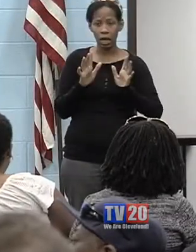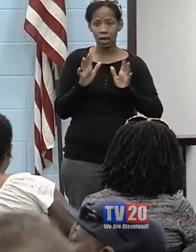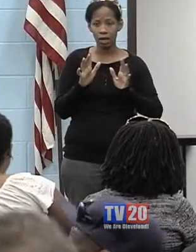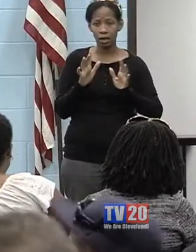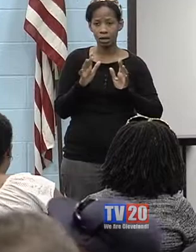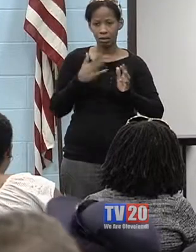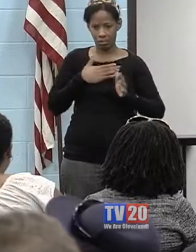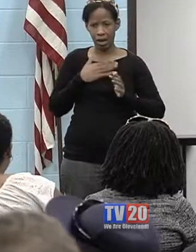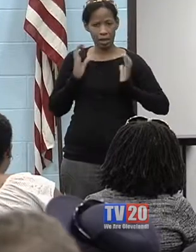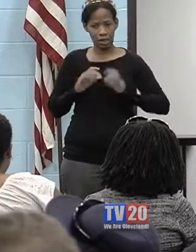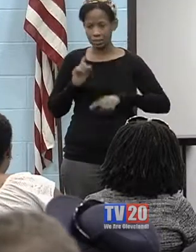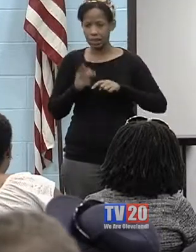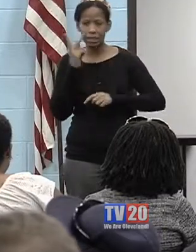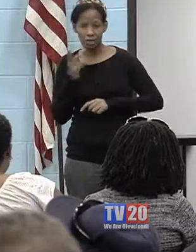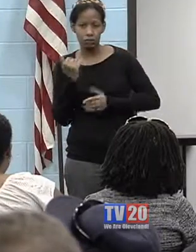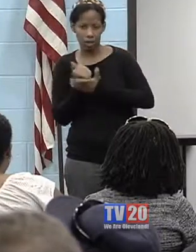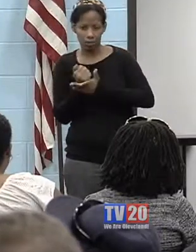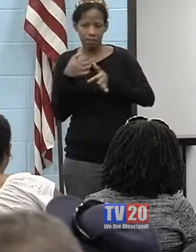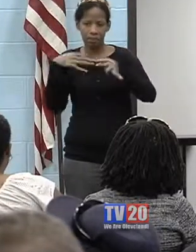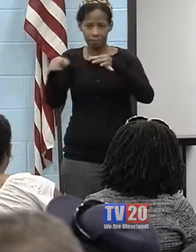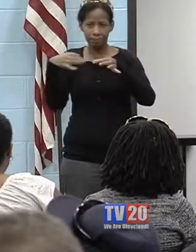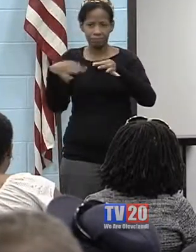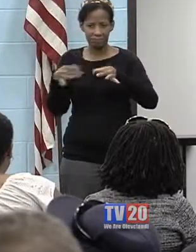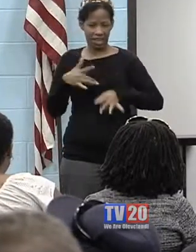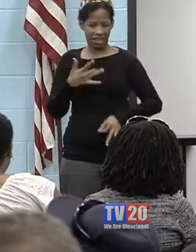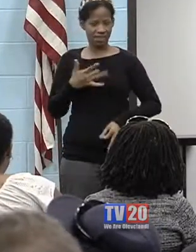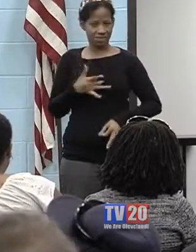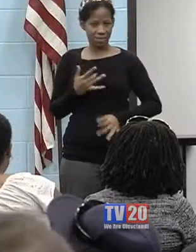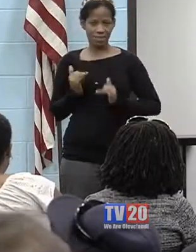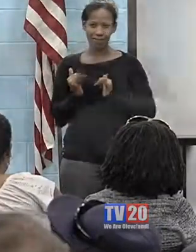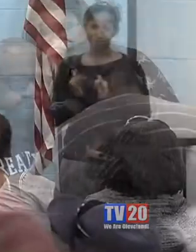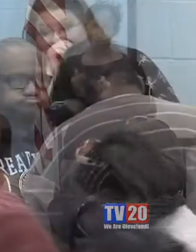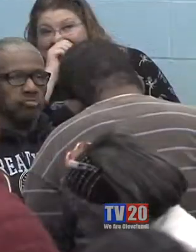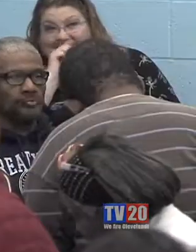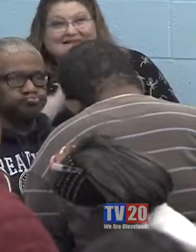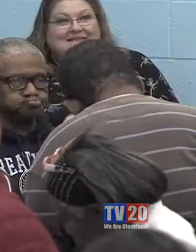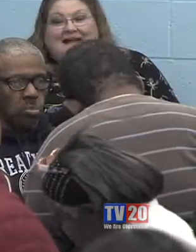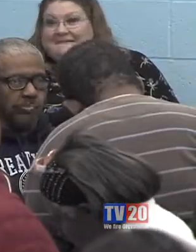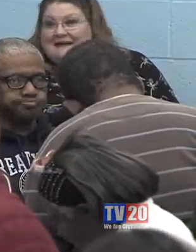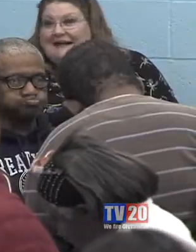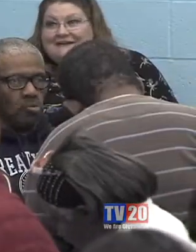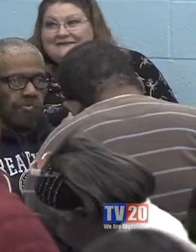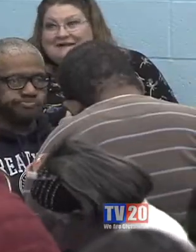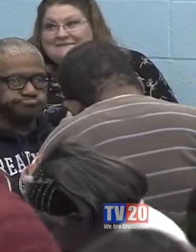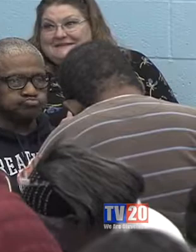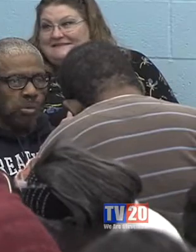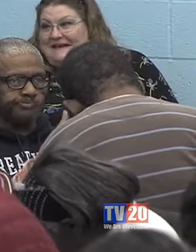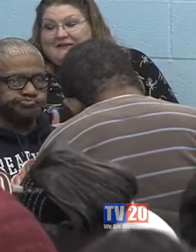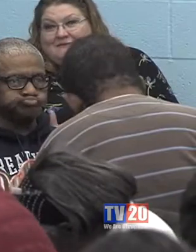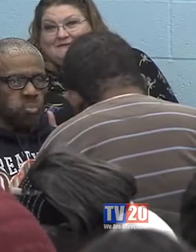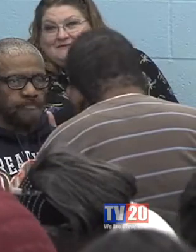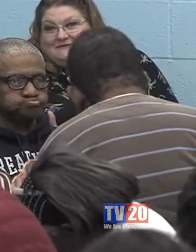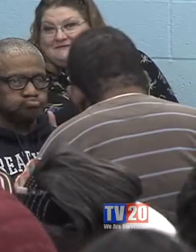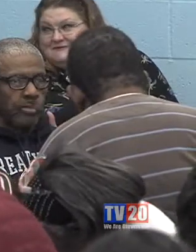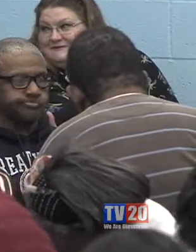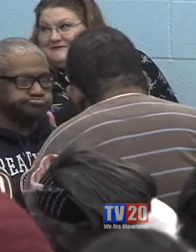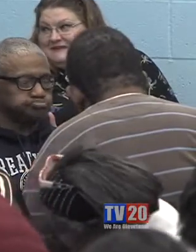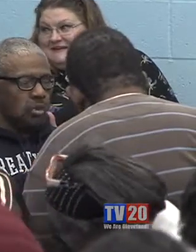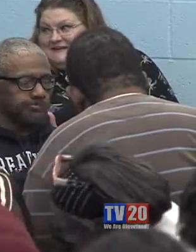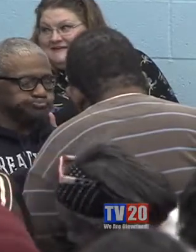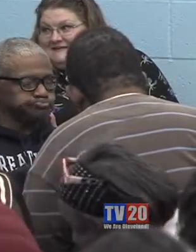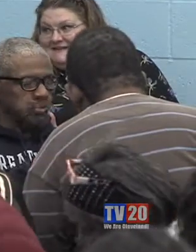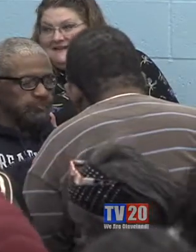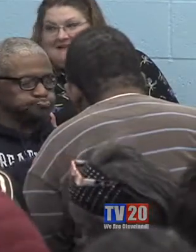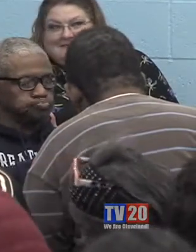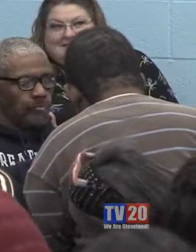But we work really hard to make sure everyone has access to the same great stuff. But you know, it all starts with the white